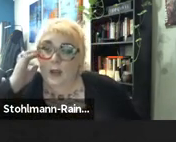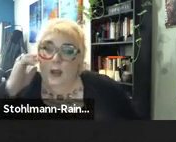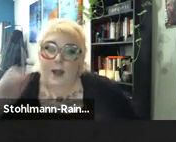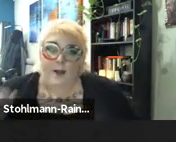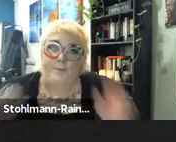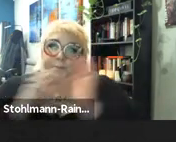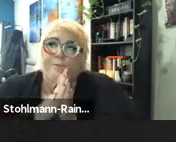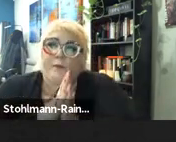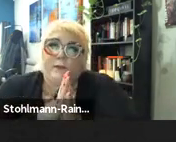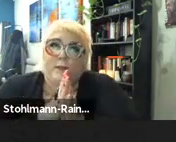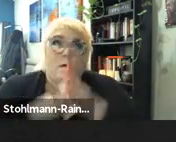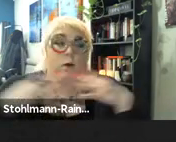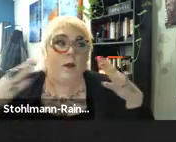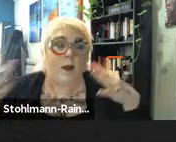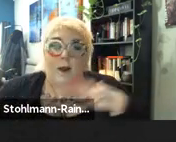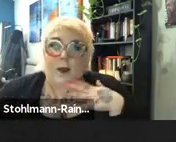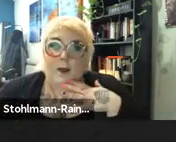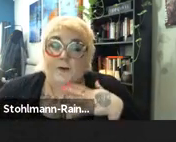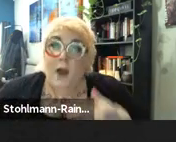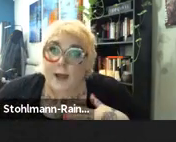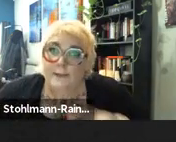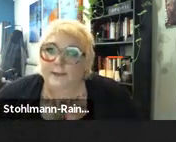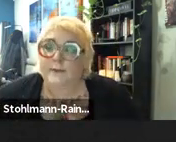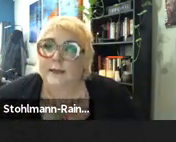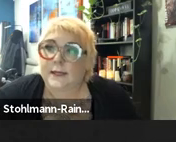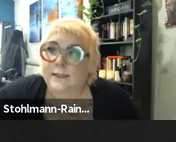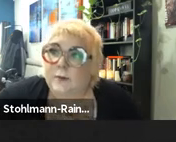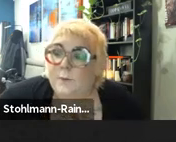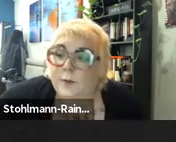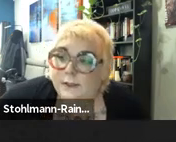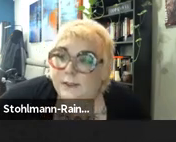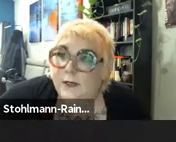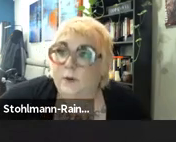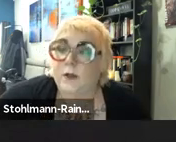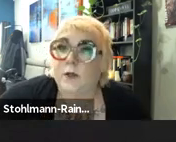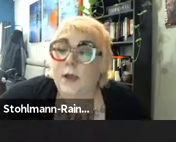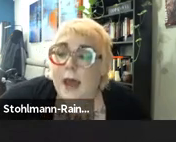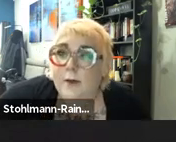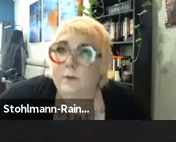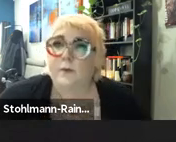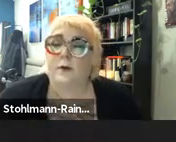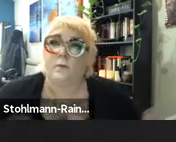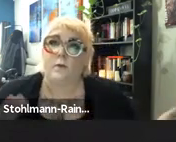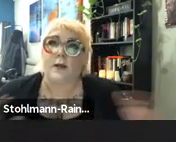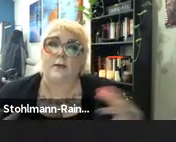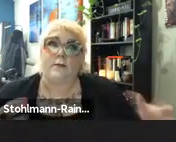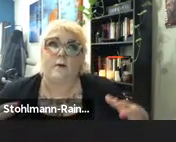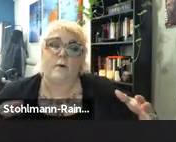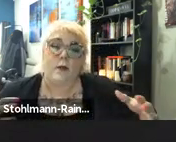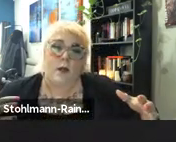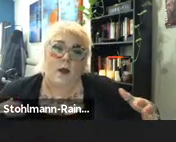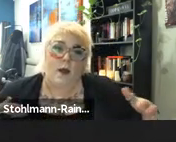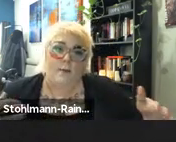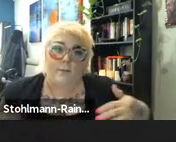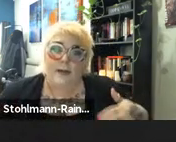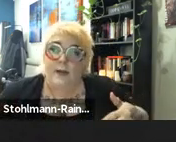um so for us some of the things that were important to look at when we were working through